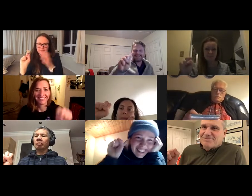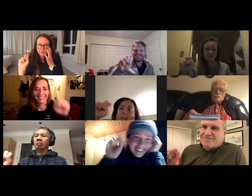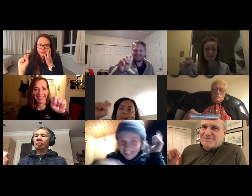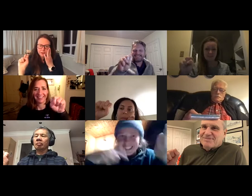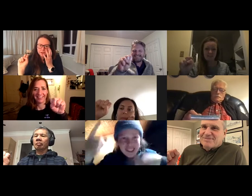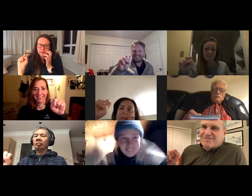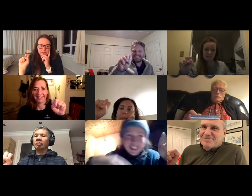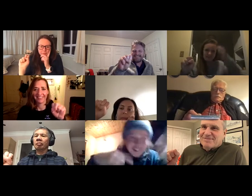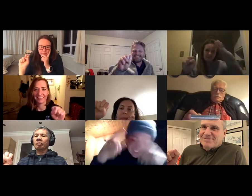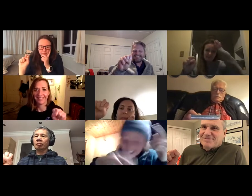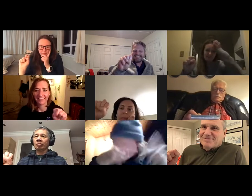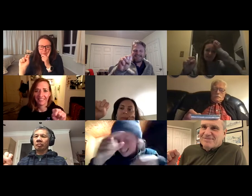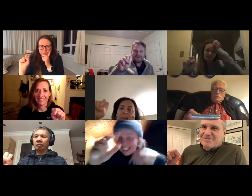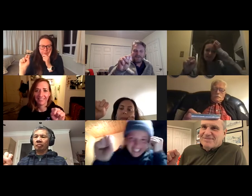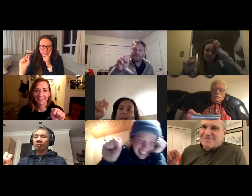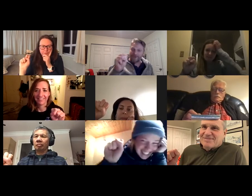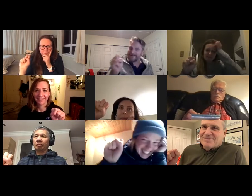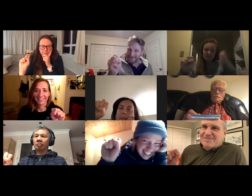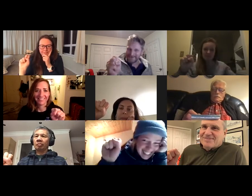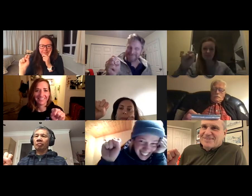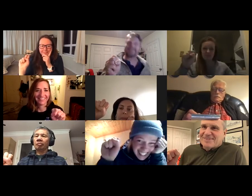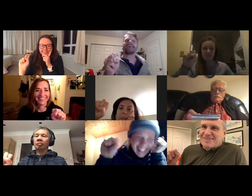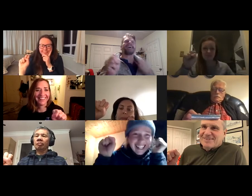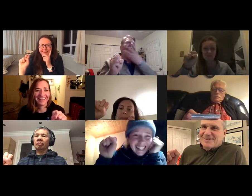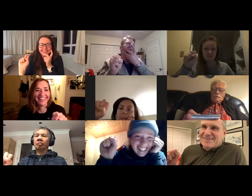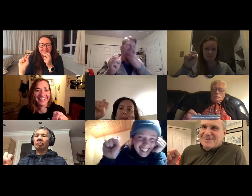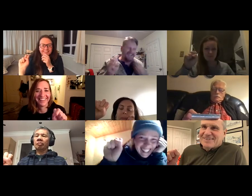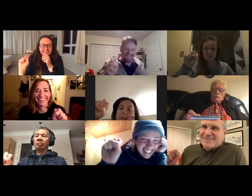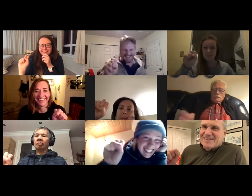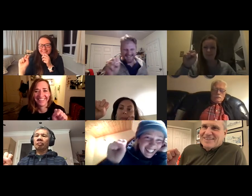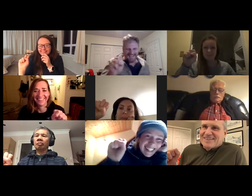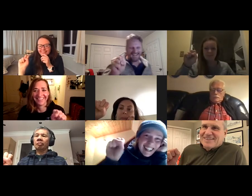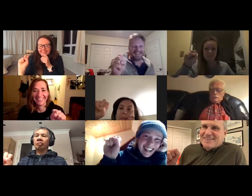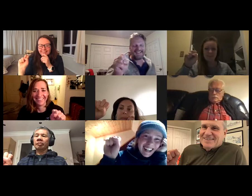And then Learning a little bit about your personality here. are you? Huh.